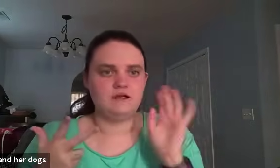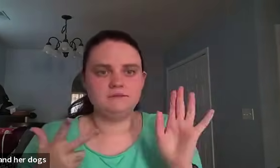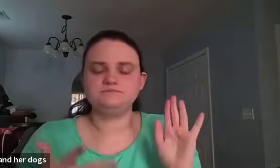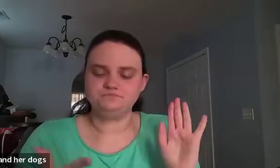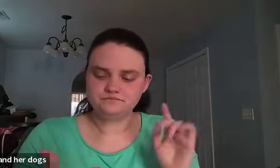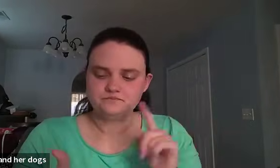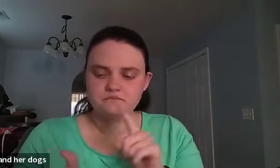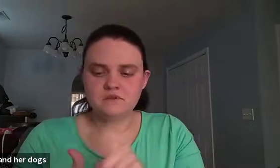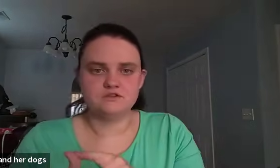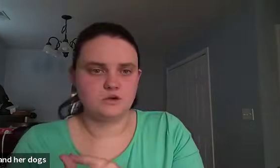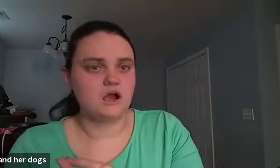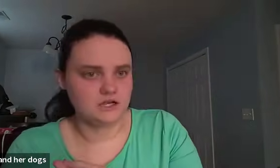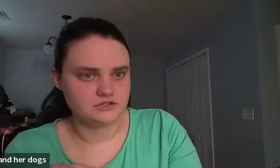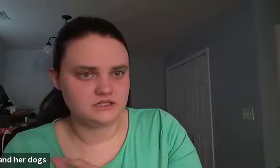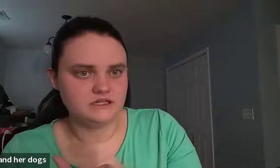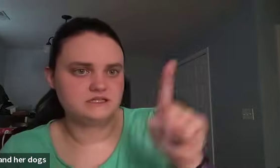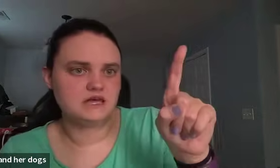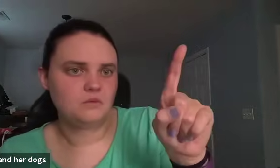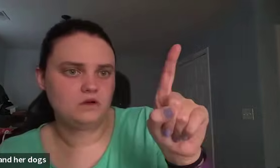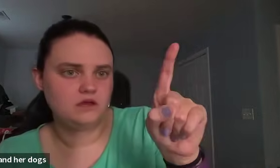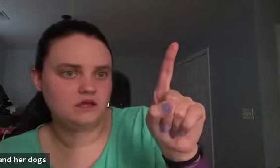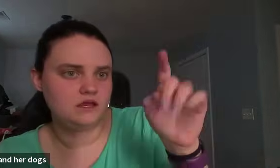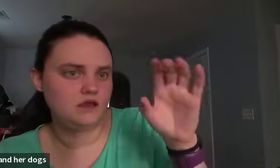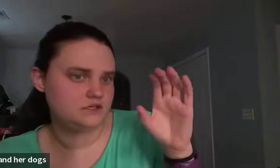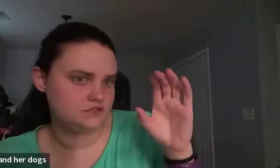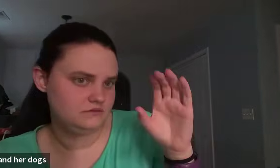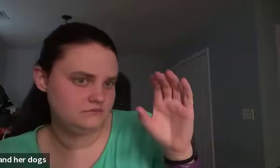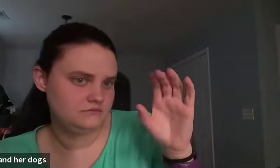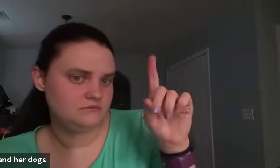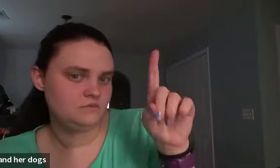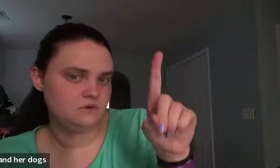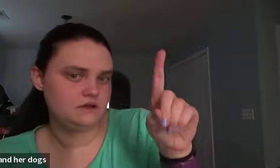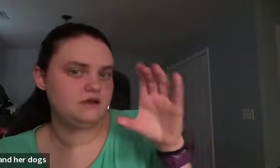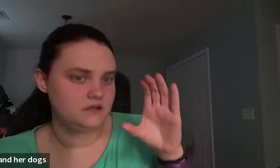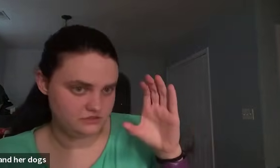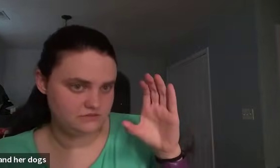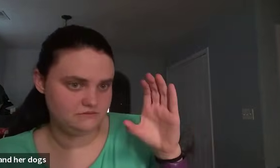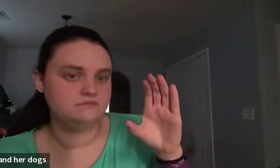right. So our 100 is that 100, 100.